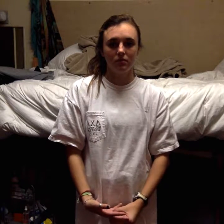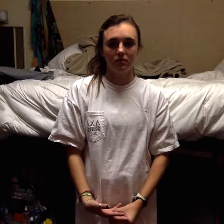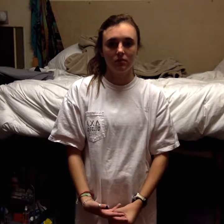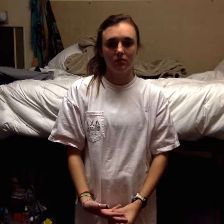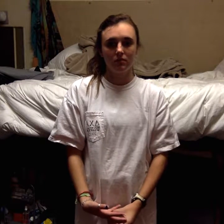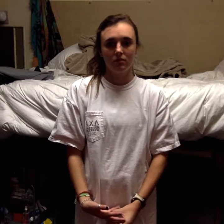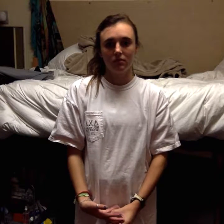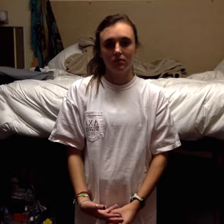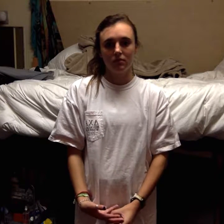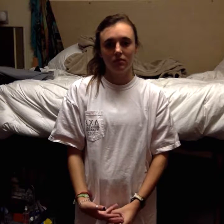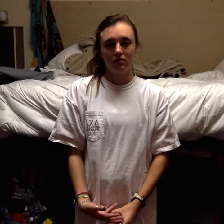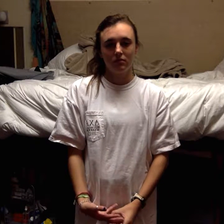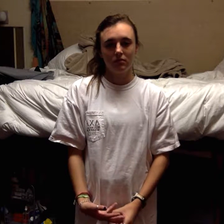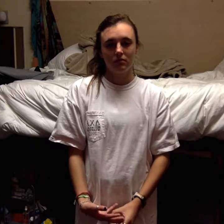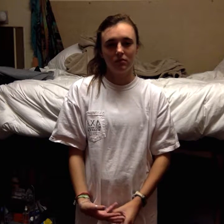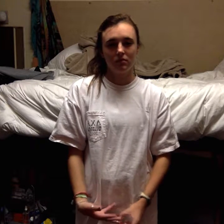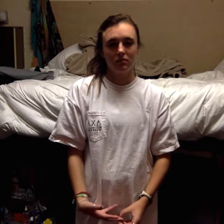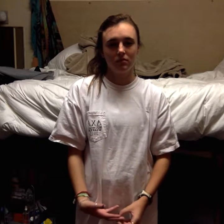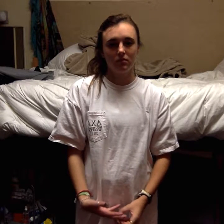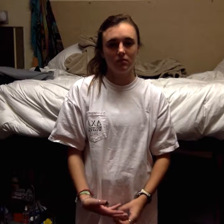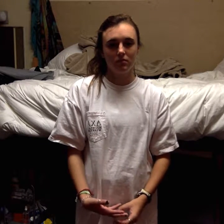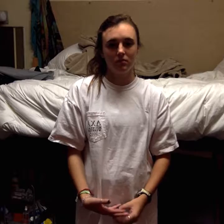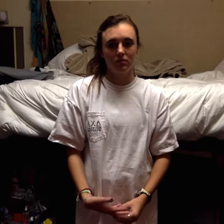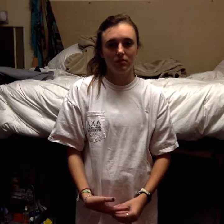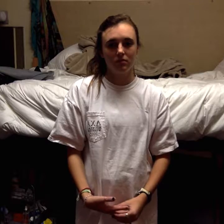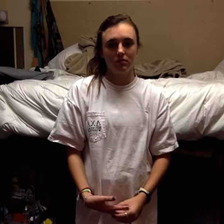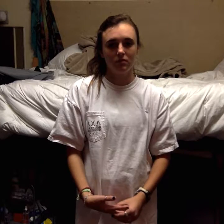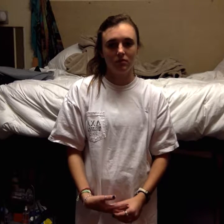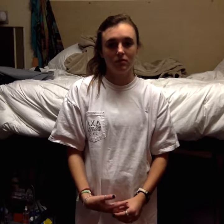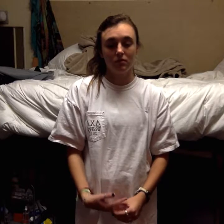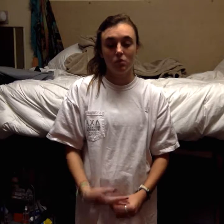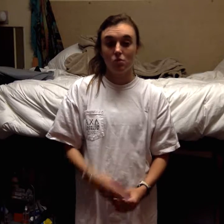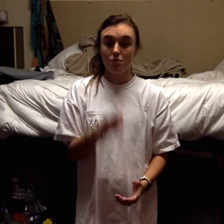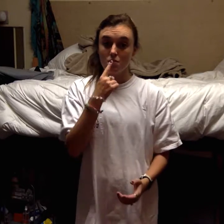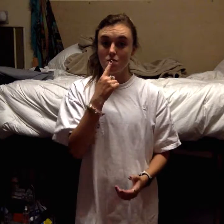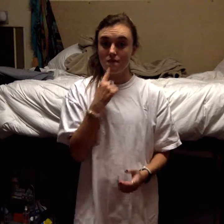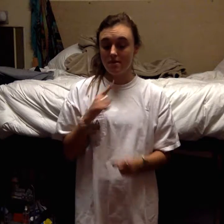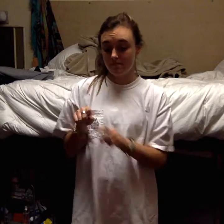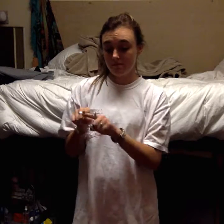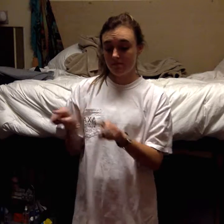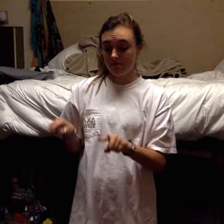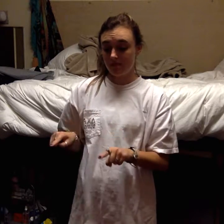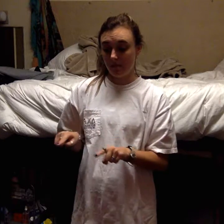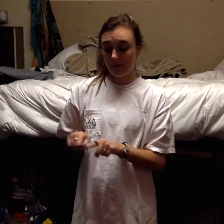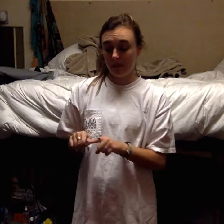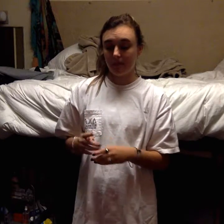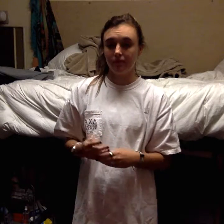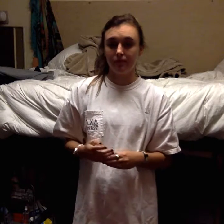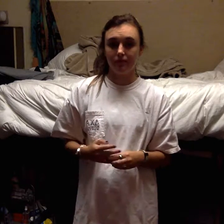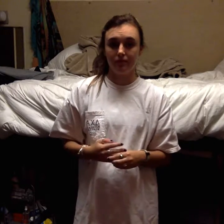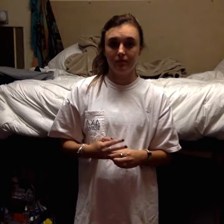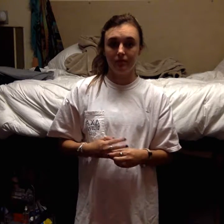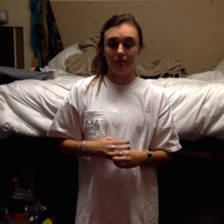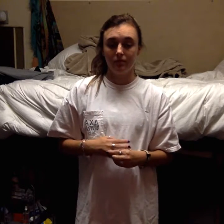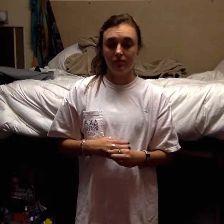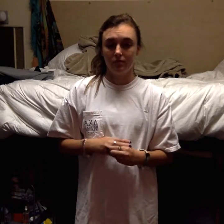and it's going to be a red cube. Red. So, what am I saying about these 3 edges?